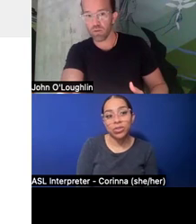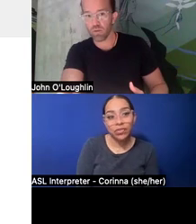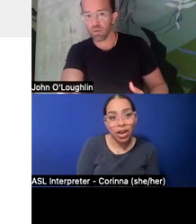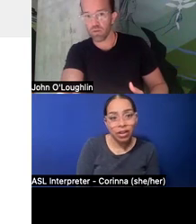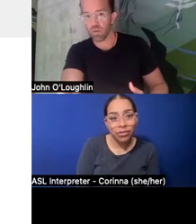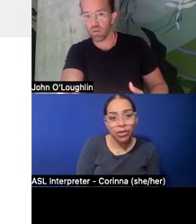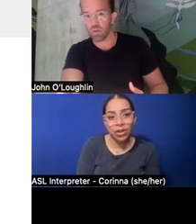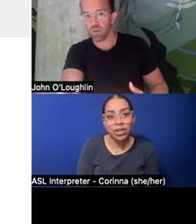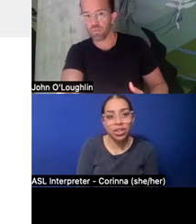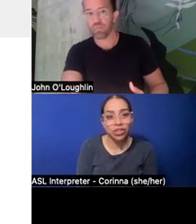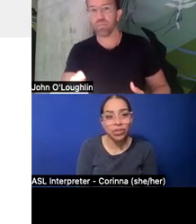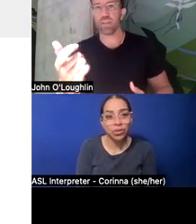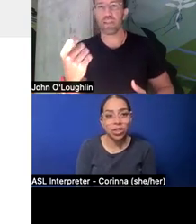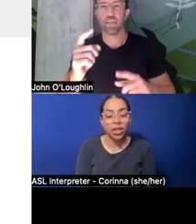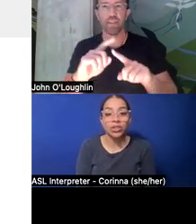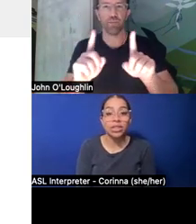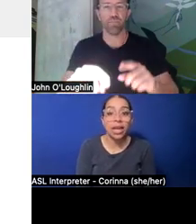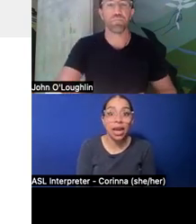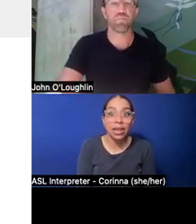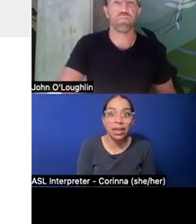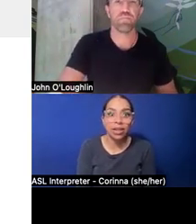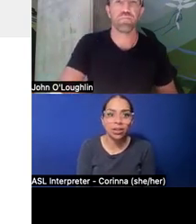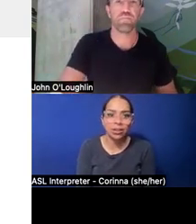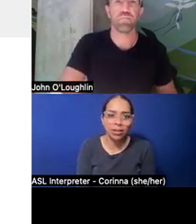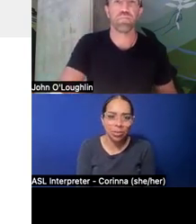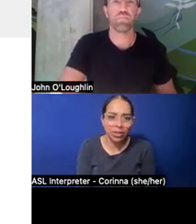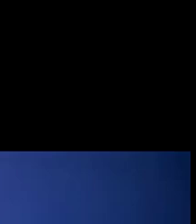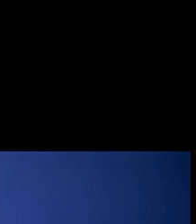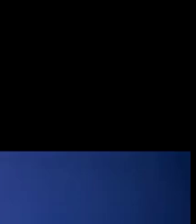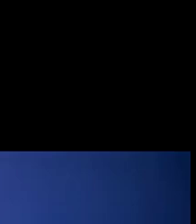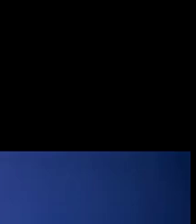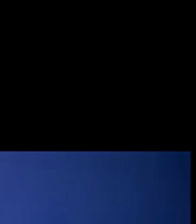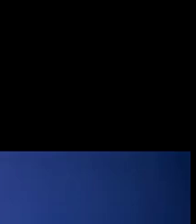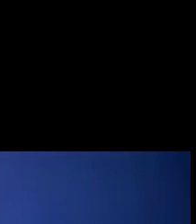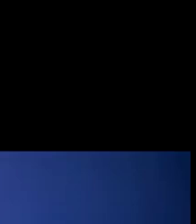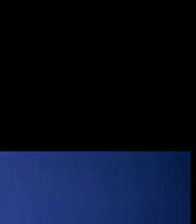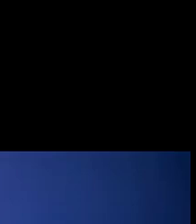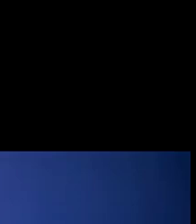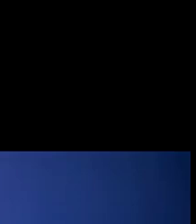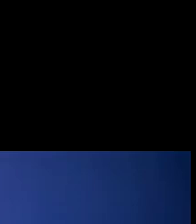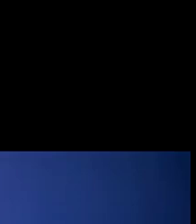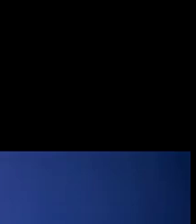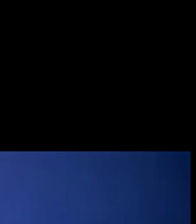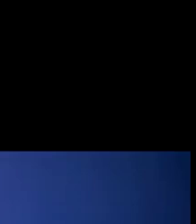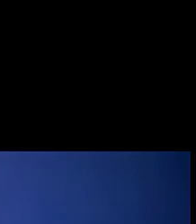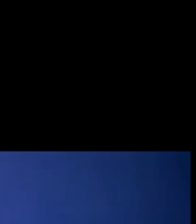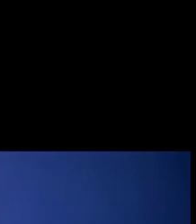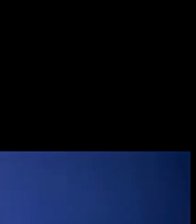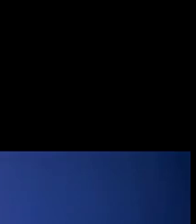by those 5 on each of those. And as you can see highlighted here, it's a little bit of a difference. So